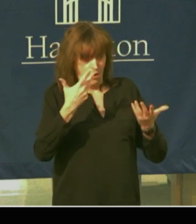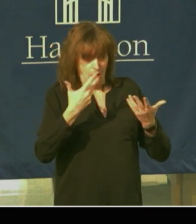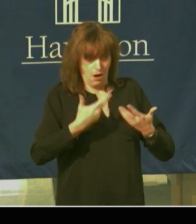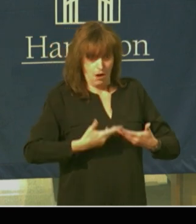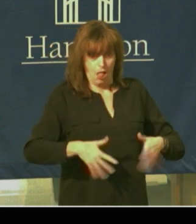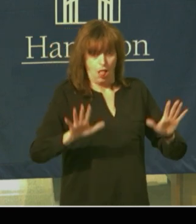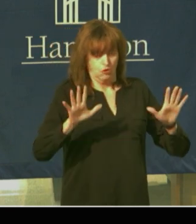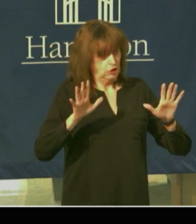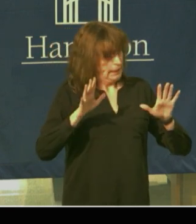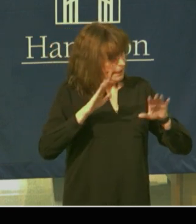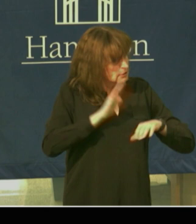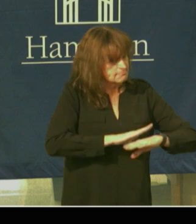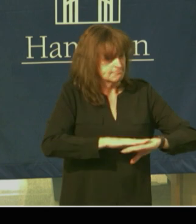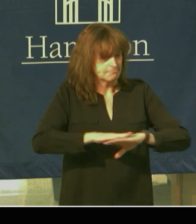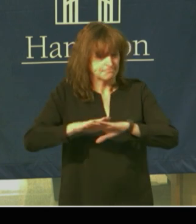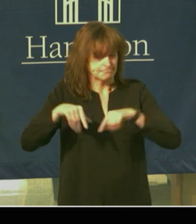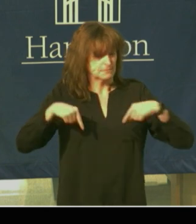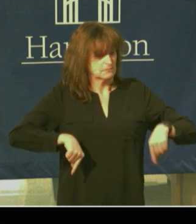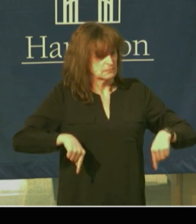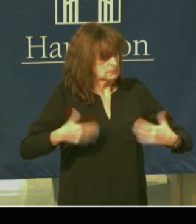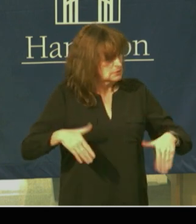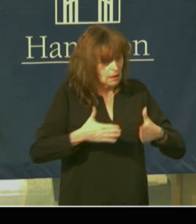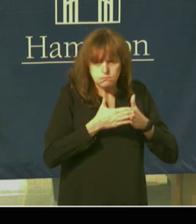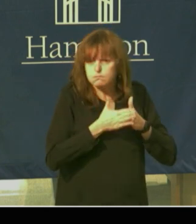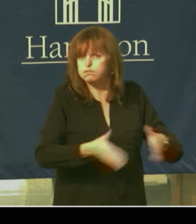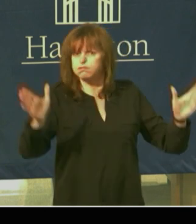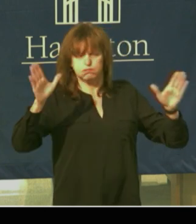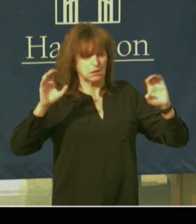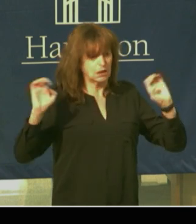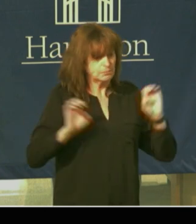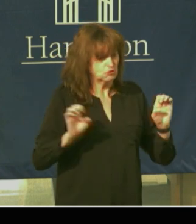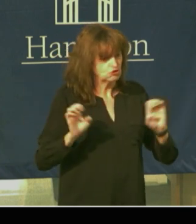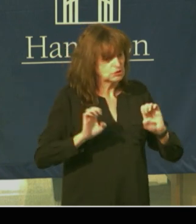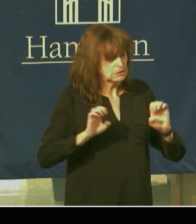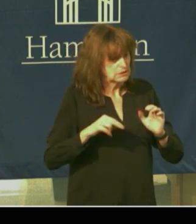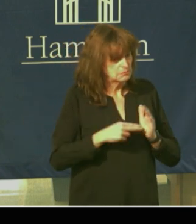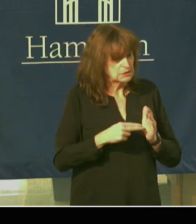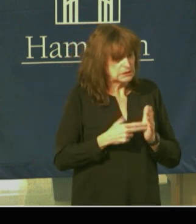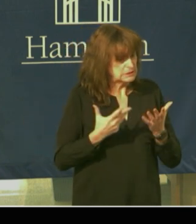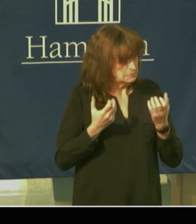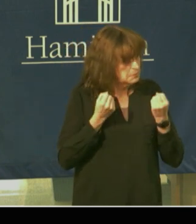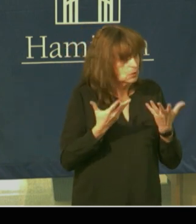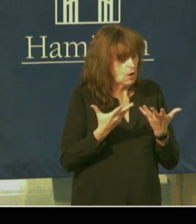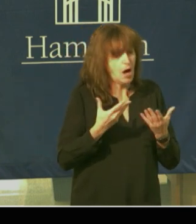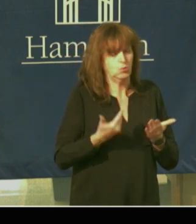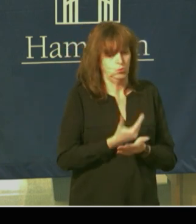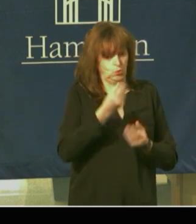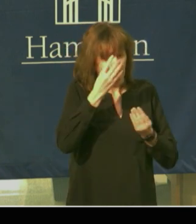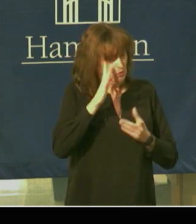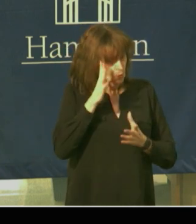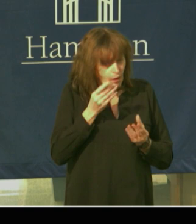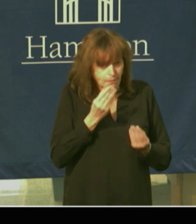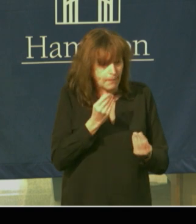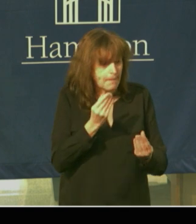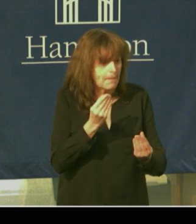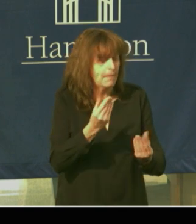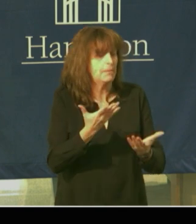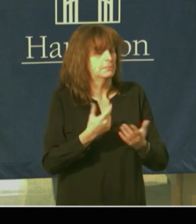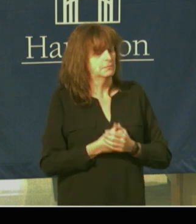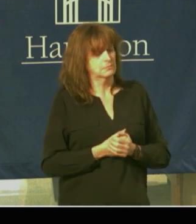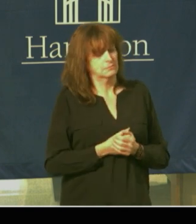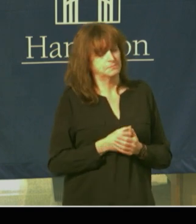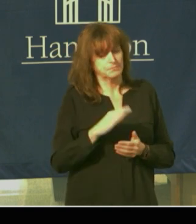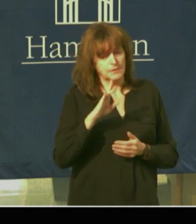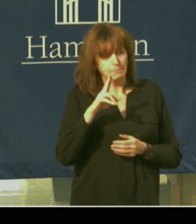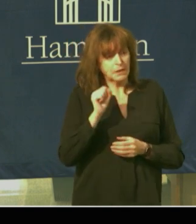then mean that there are many, many things that are being announced as we go. Transit has changed, as you're well aware, and I know that Paul Johnson will